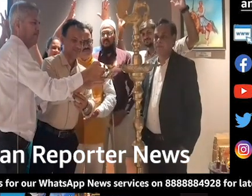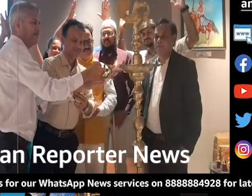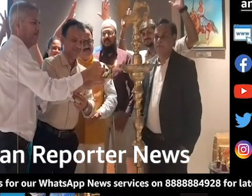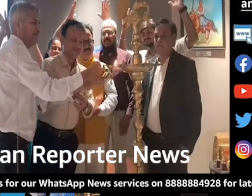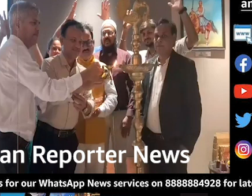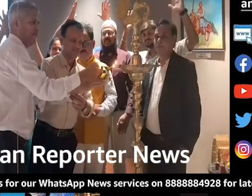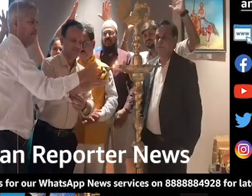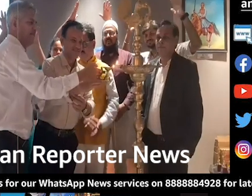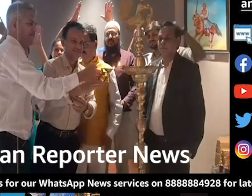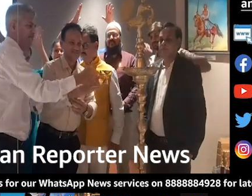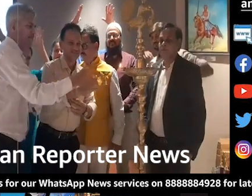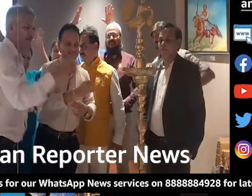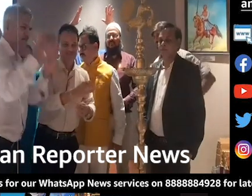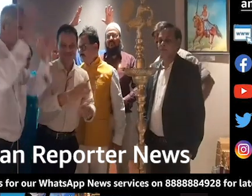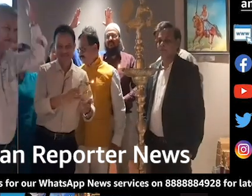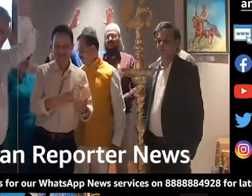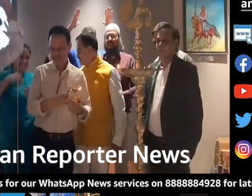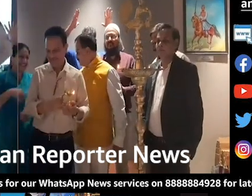world across.